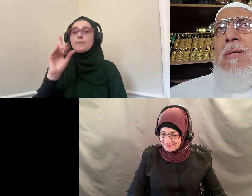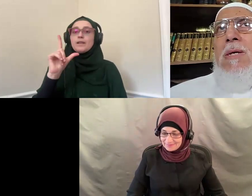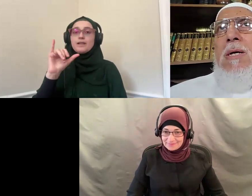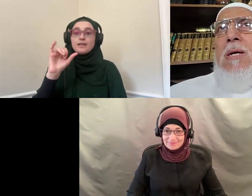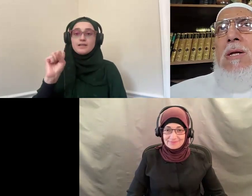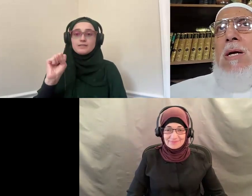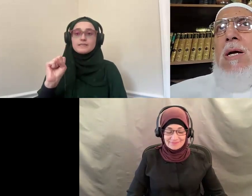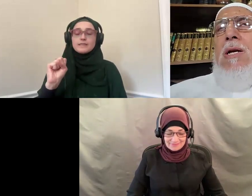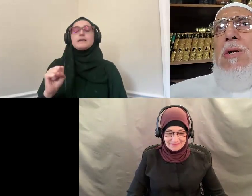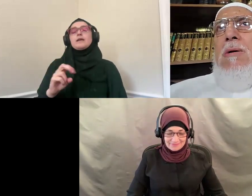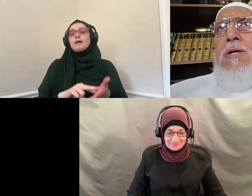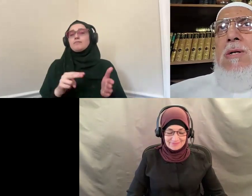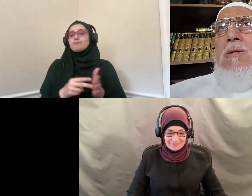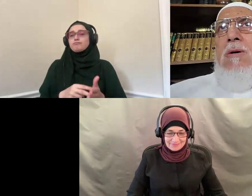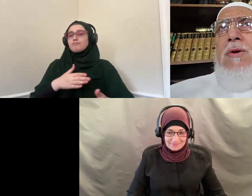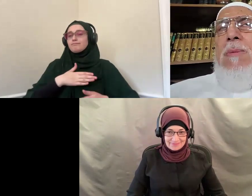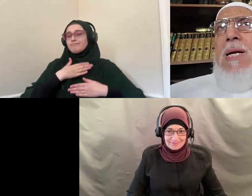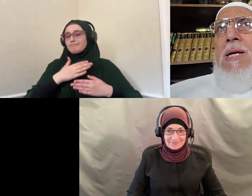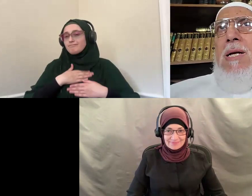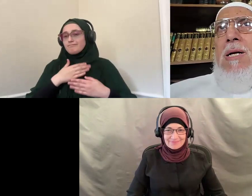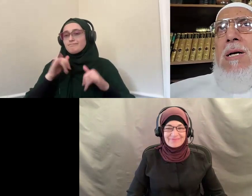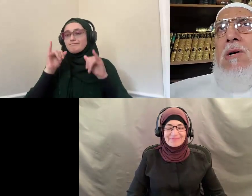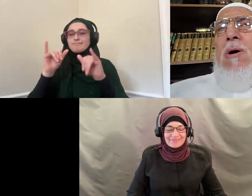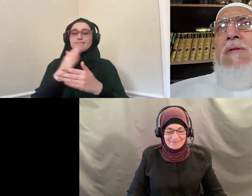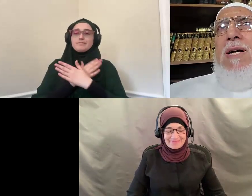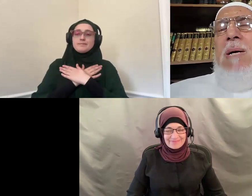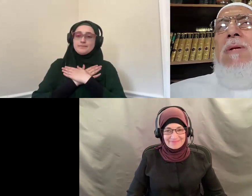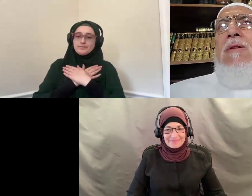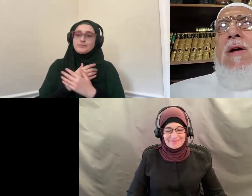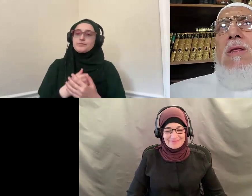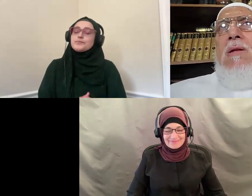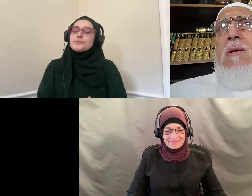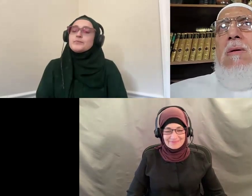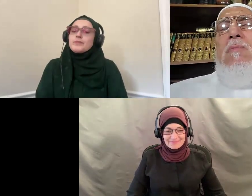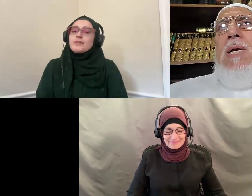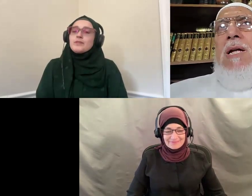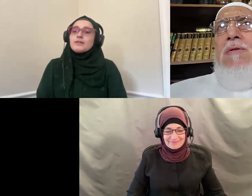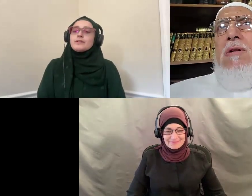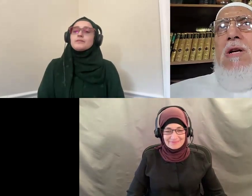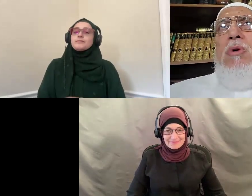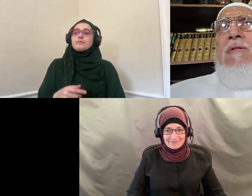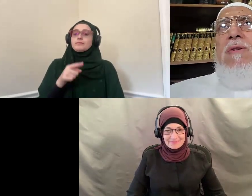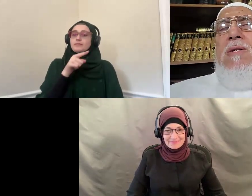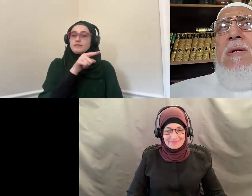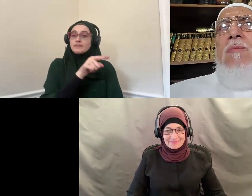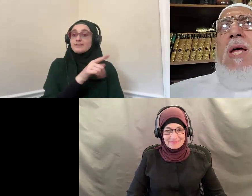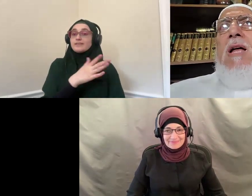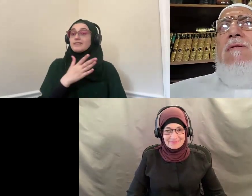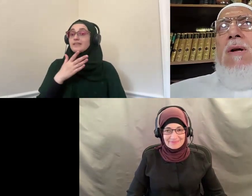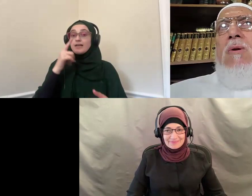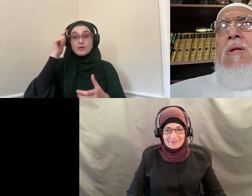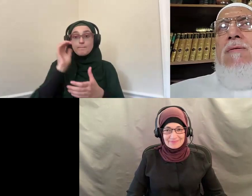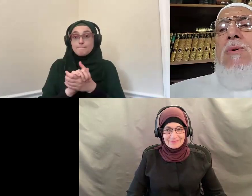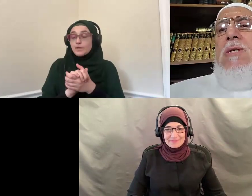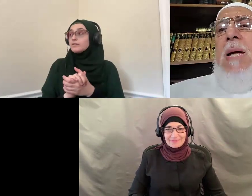which means the early generations of humanity who have accepted faith, believed in their prophets,